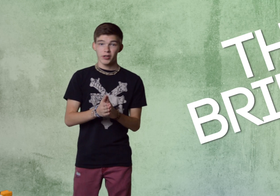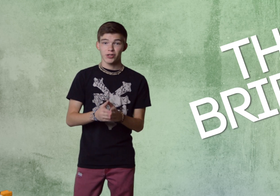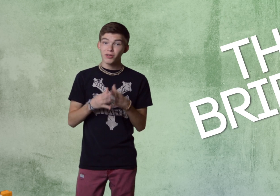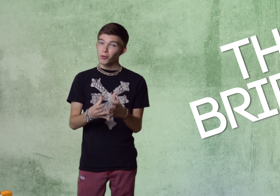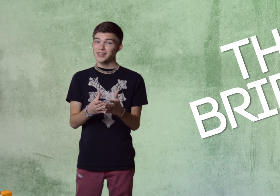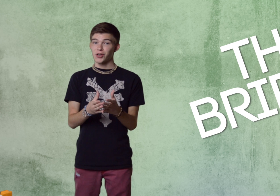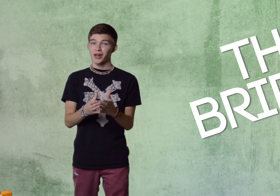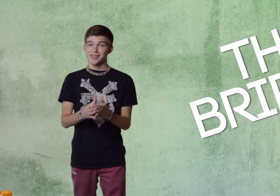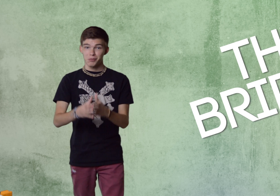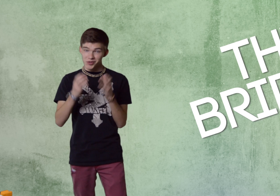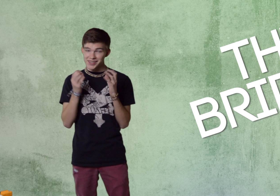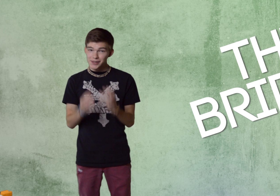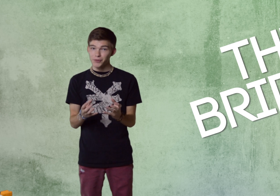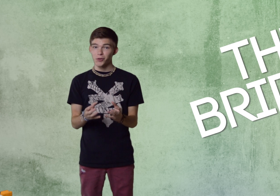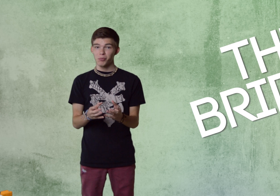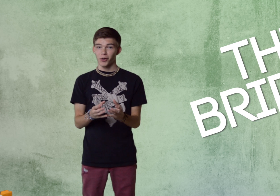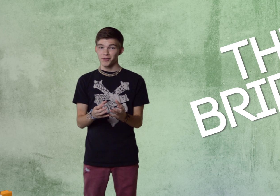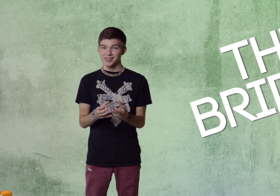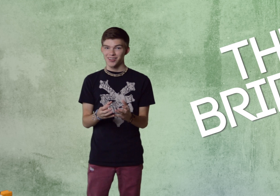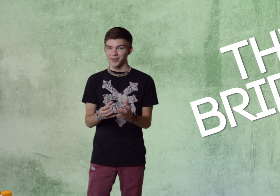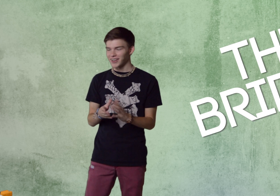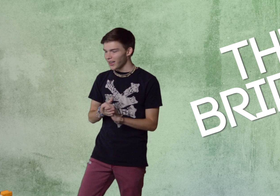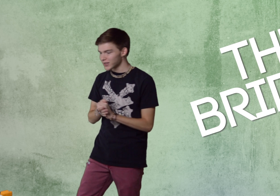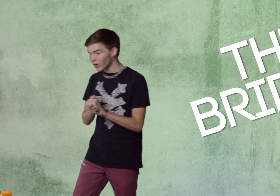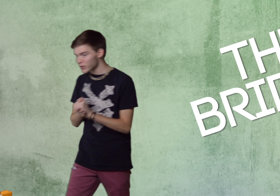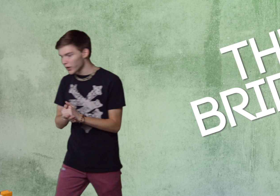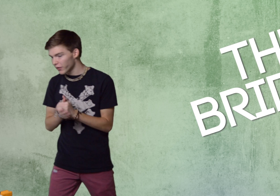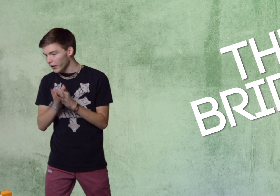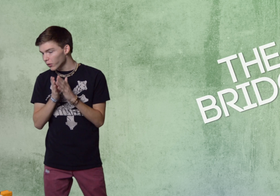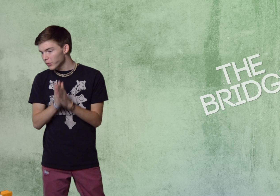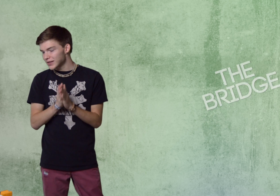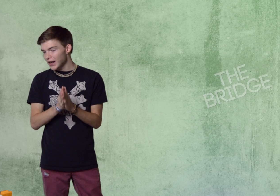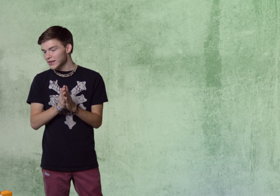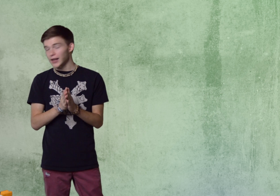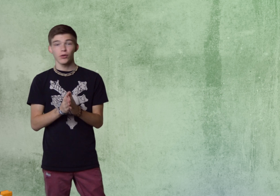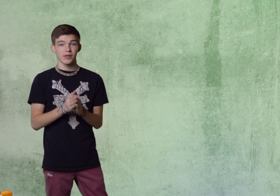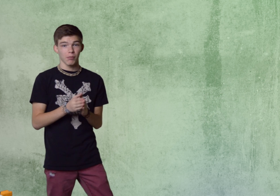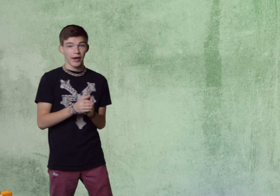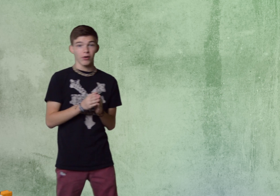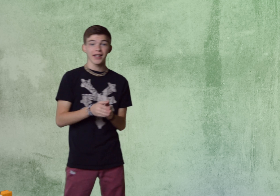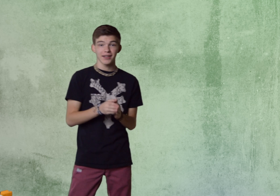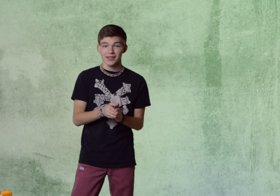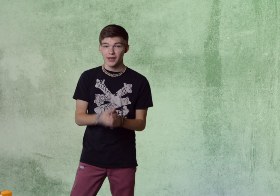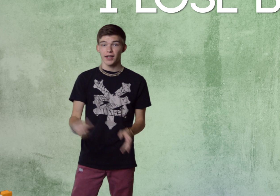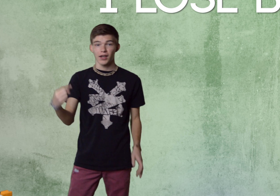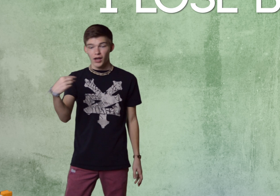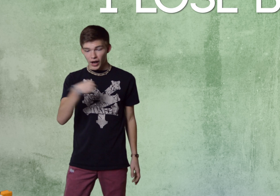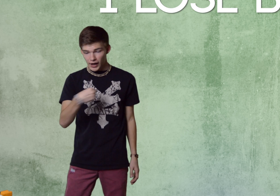bridge, otherwise known as the most difficult part of this song. It starts with, there will be days I lose the battle. I like to say,